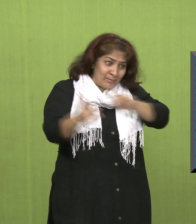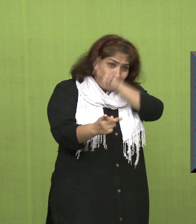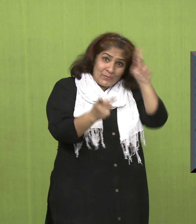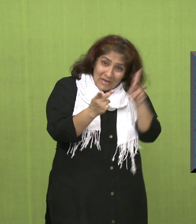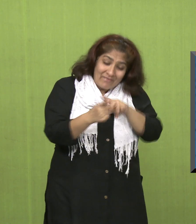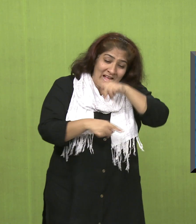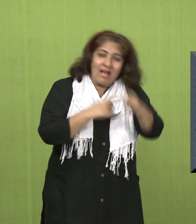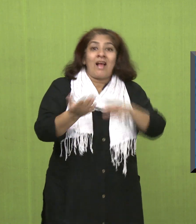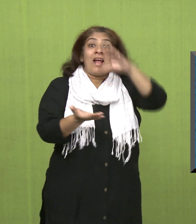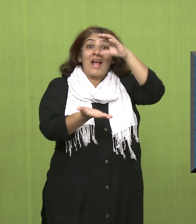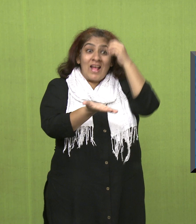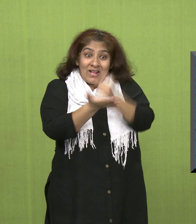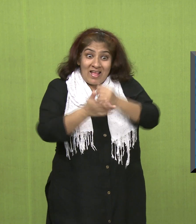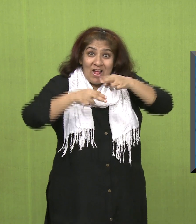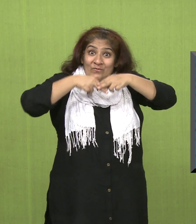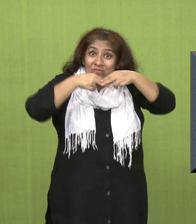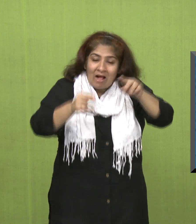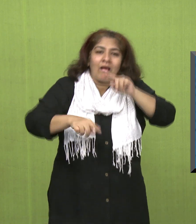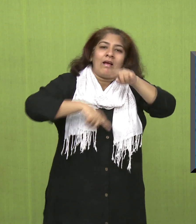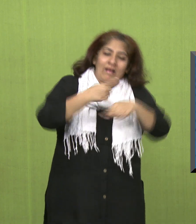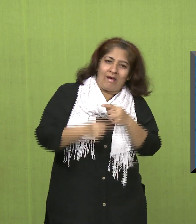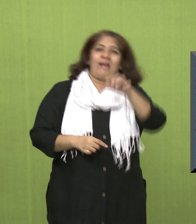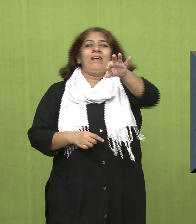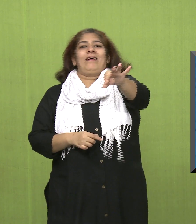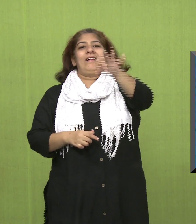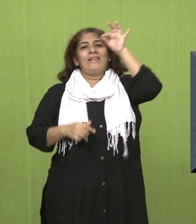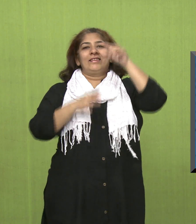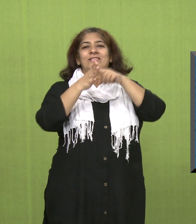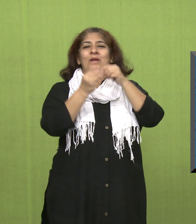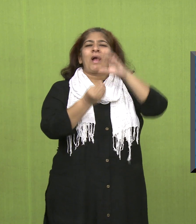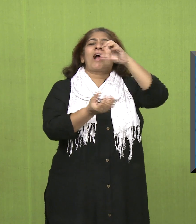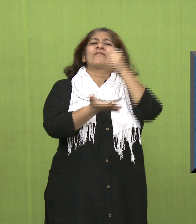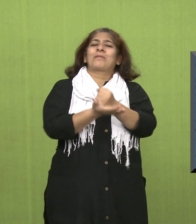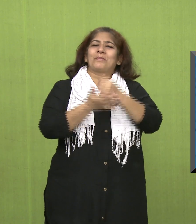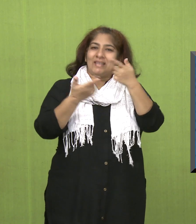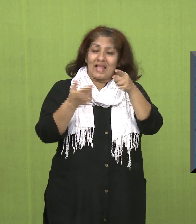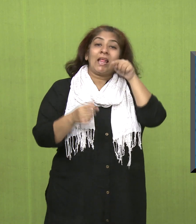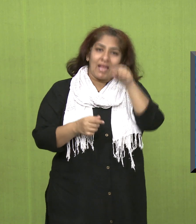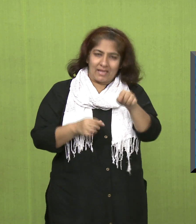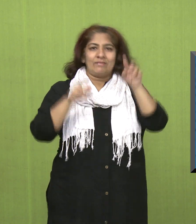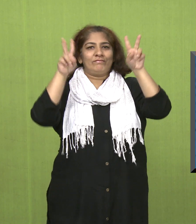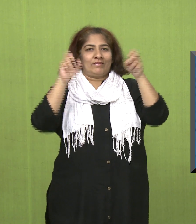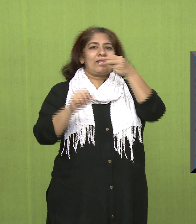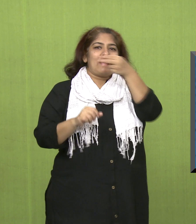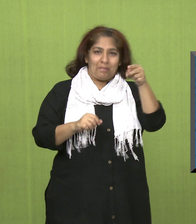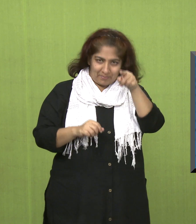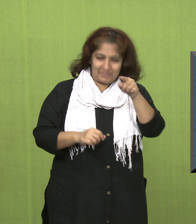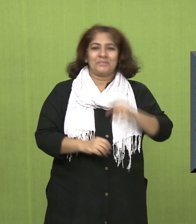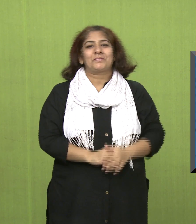selection, and after that when job is selected, the person is placed, the person is known as, he is placed,